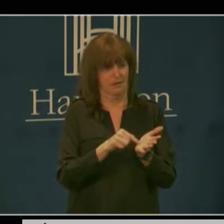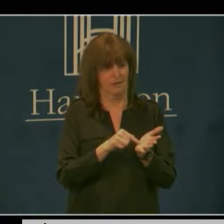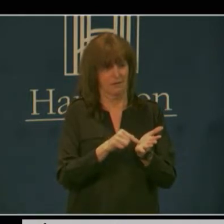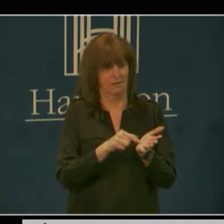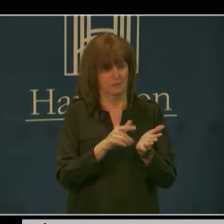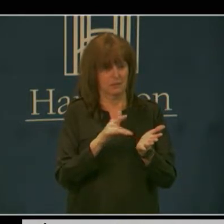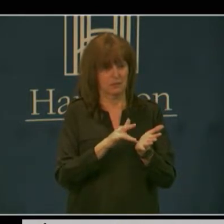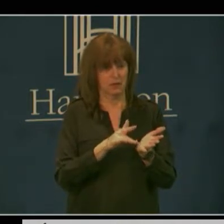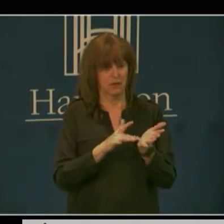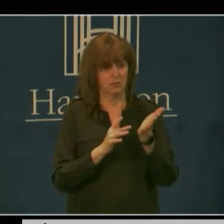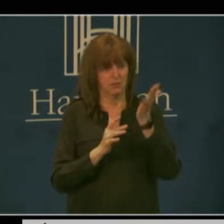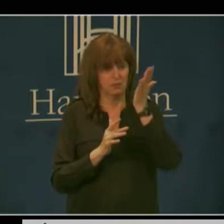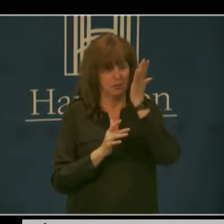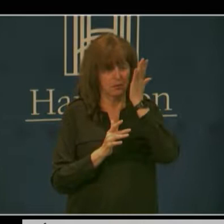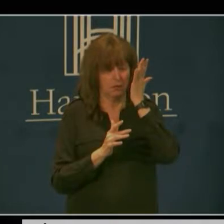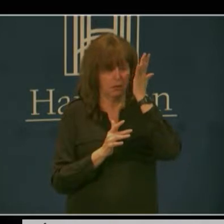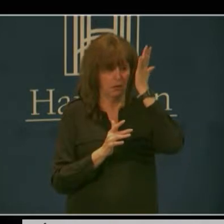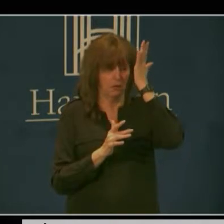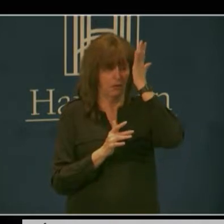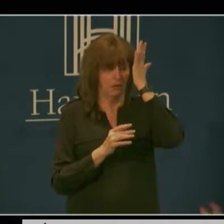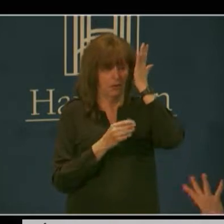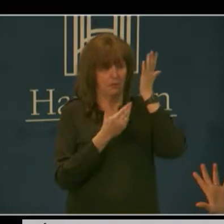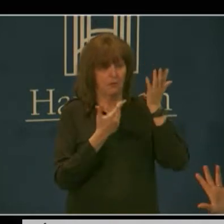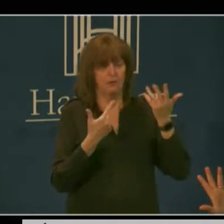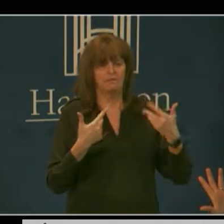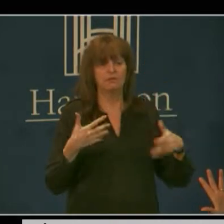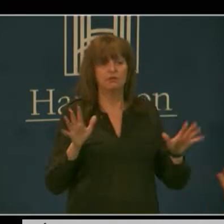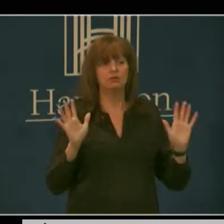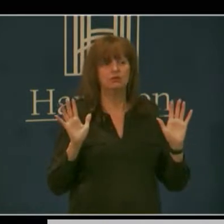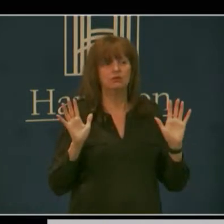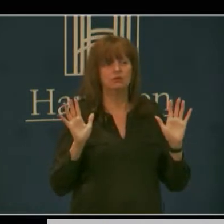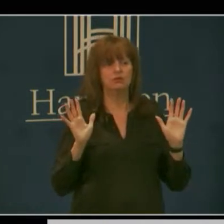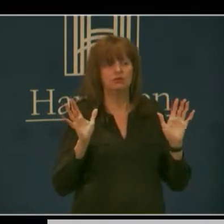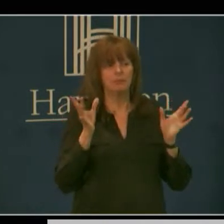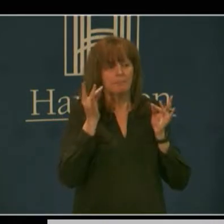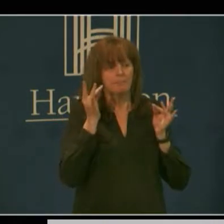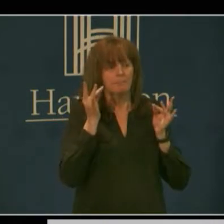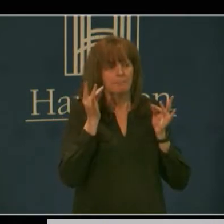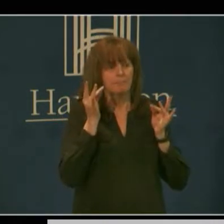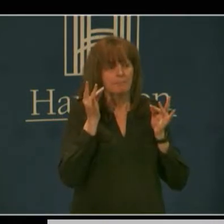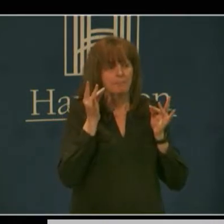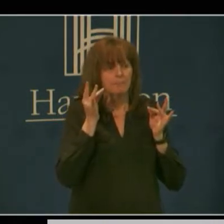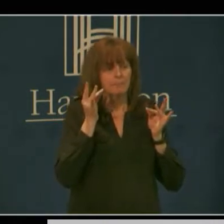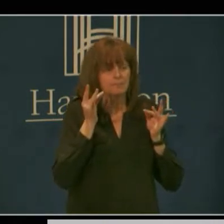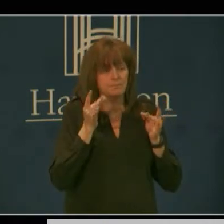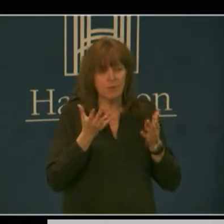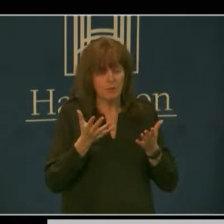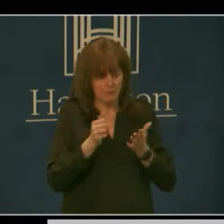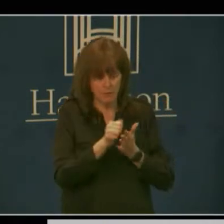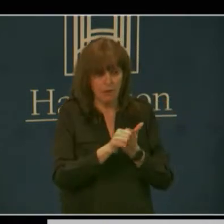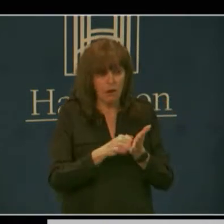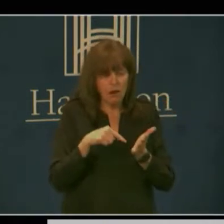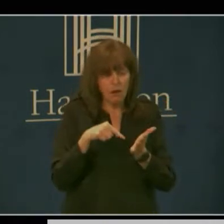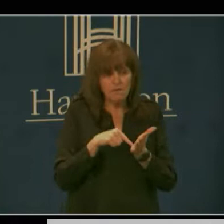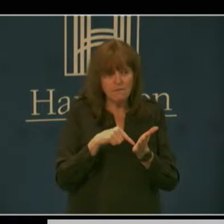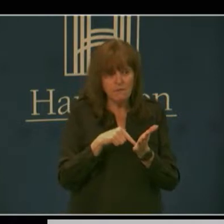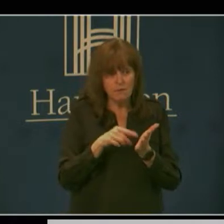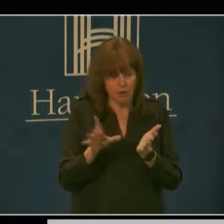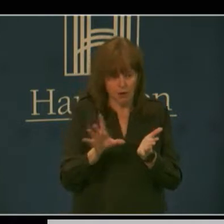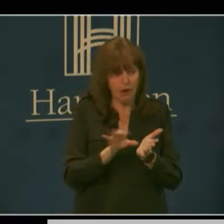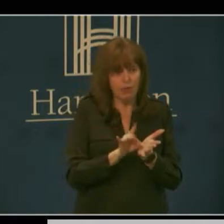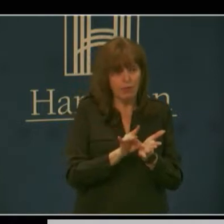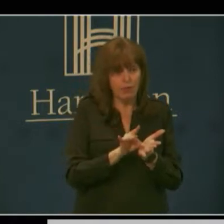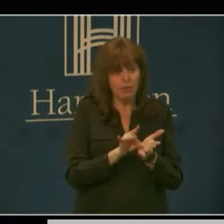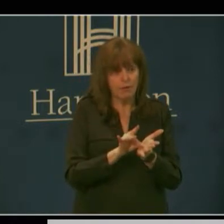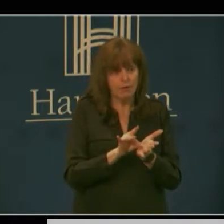touch your face with that glove, you may inoculate yourself. The other is you may have virus on the gloves. When you go to take the gloves off, you have to be